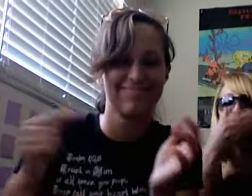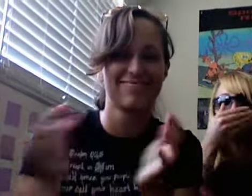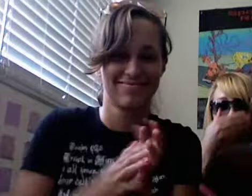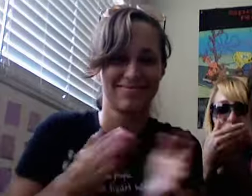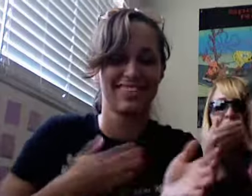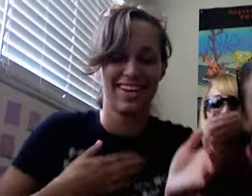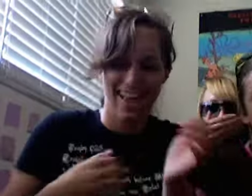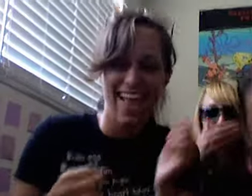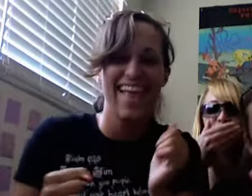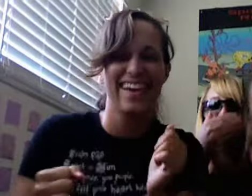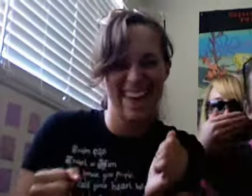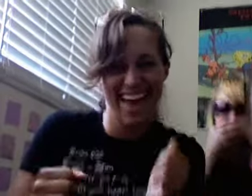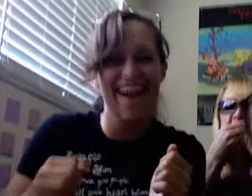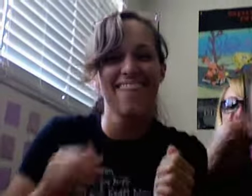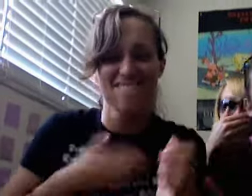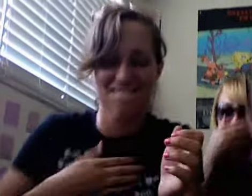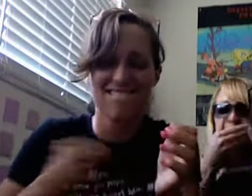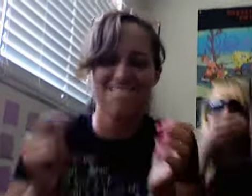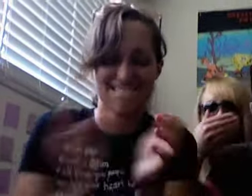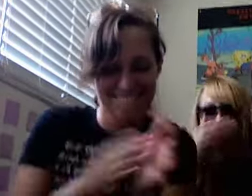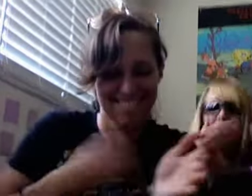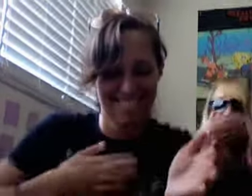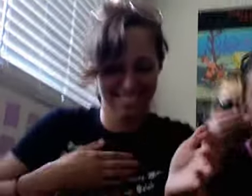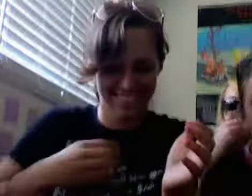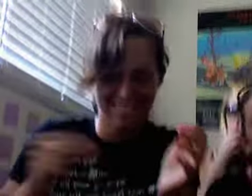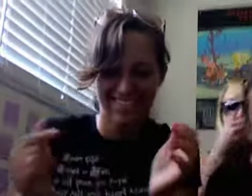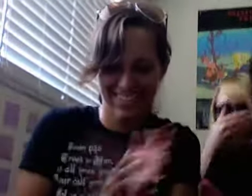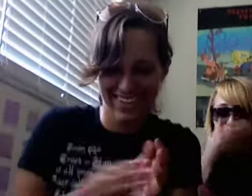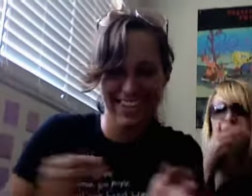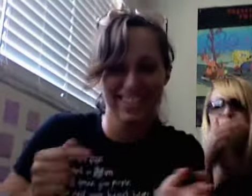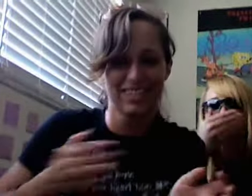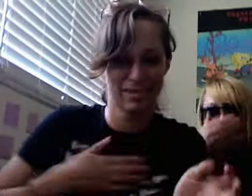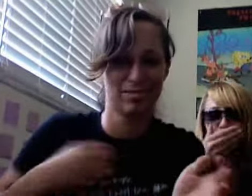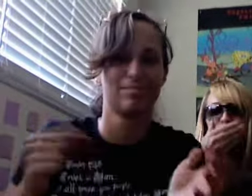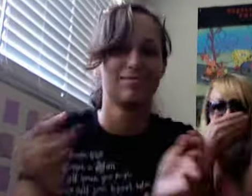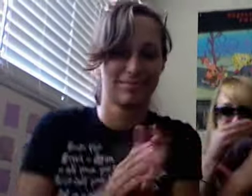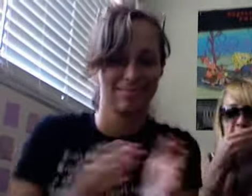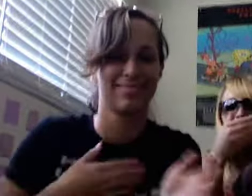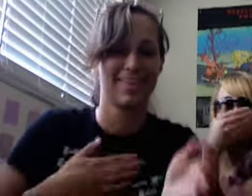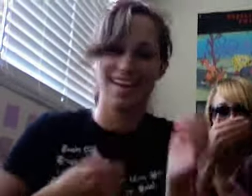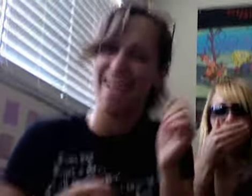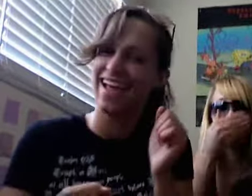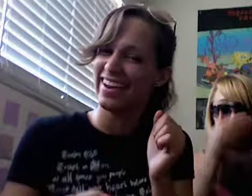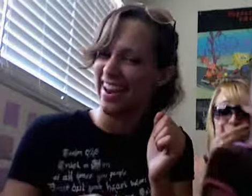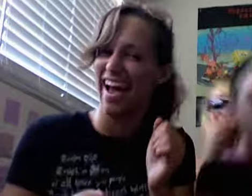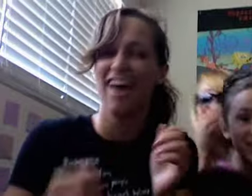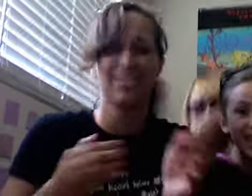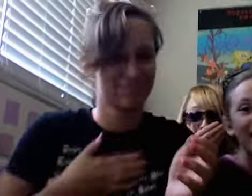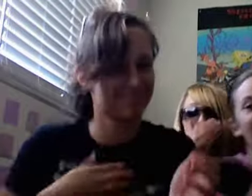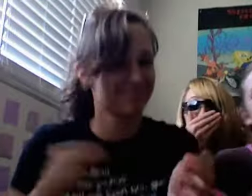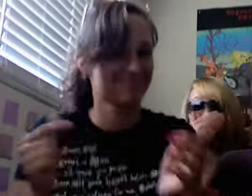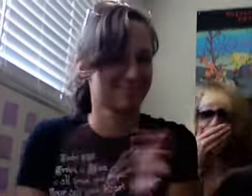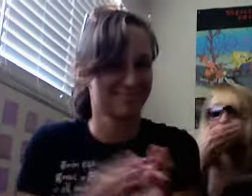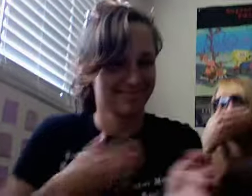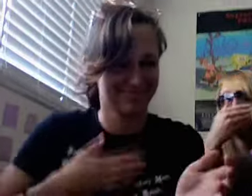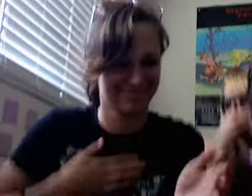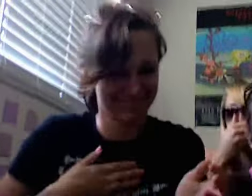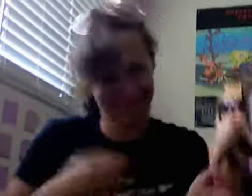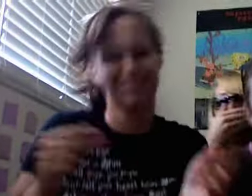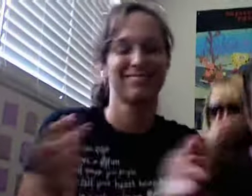pretty, pretty, pretty, please I like my fries extra crispy One for me and one for my friend Kirstie And I'd like a milkshake pretty,